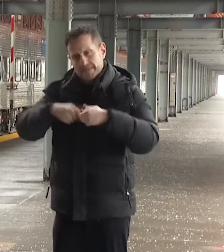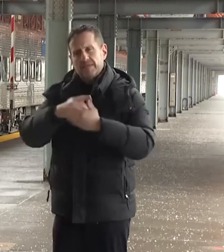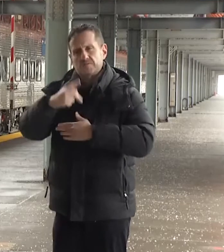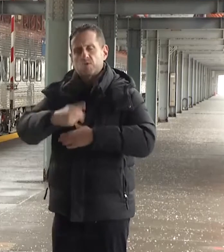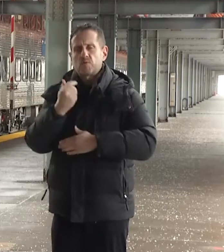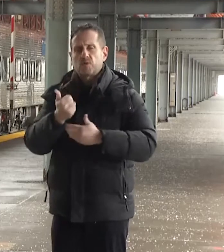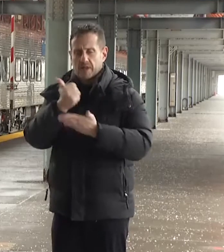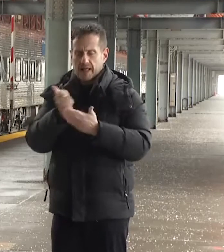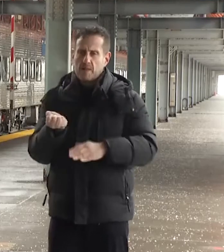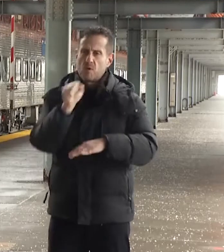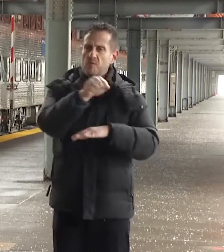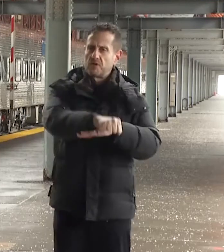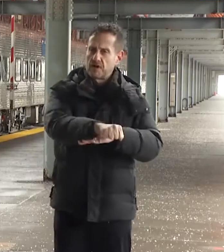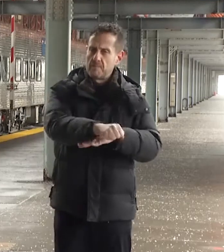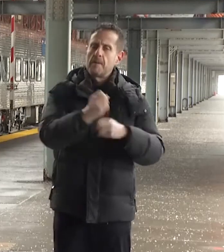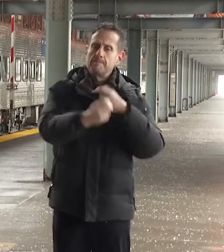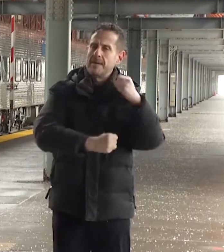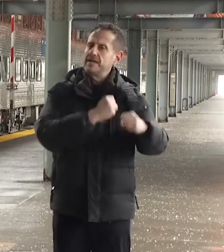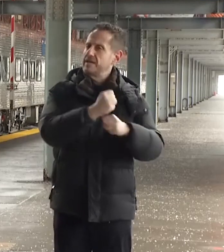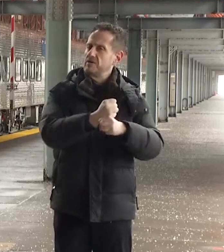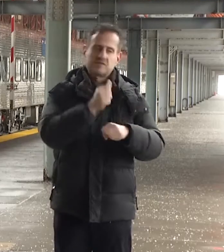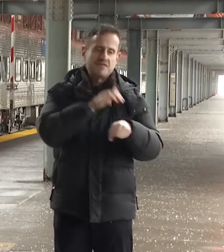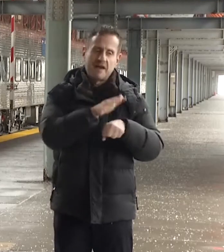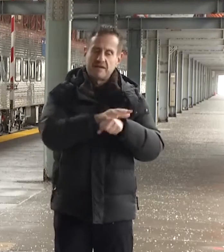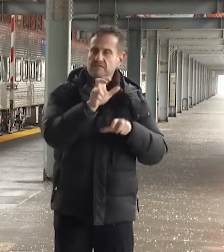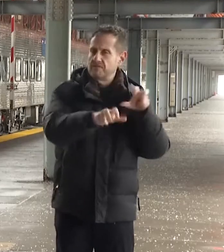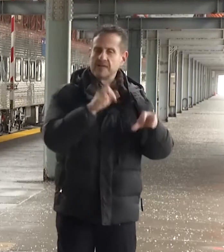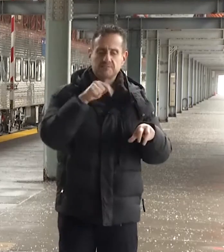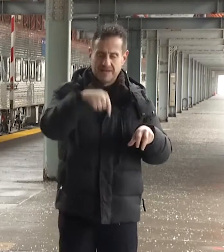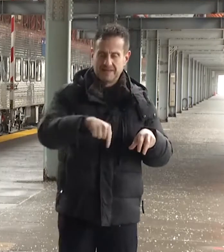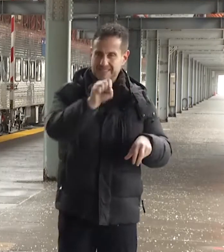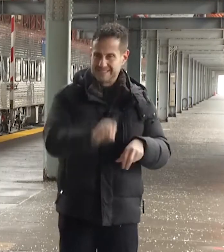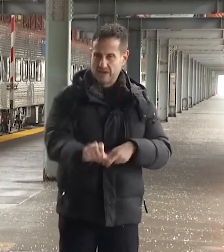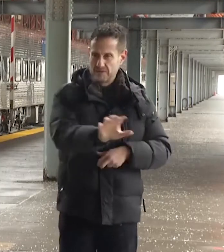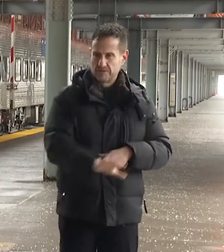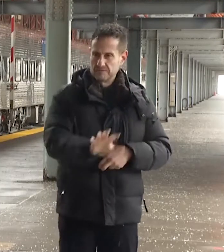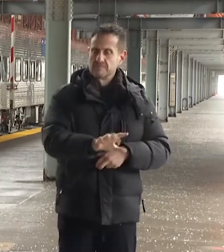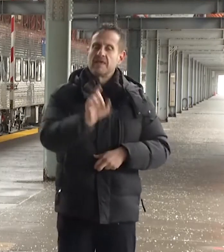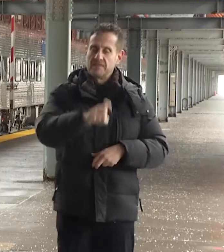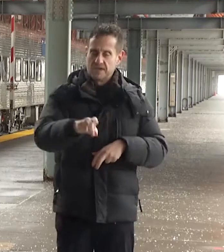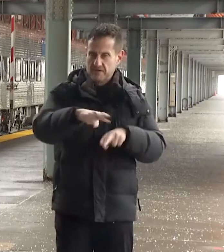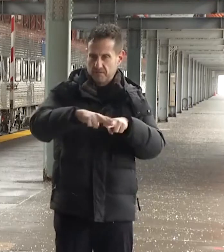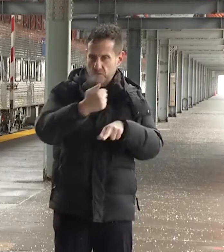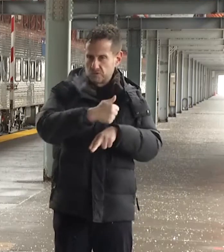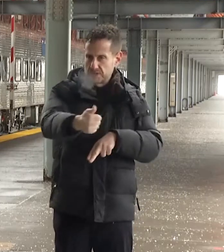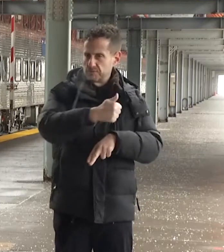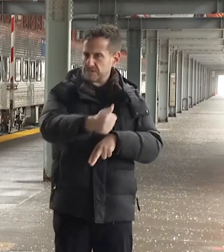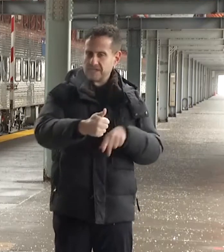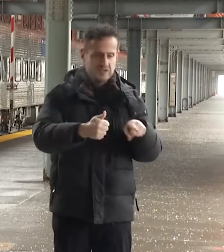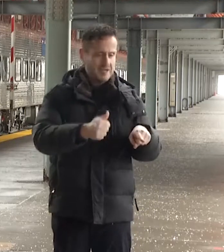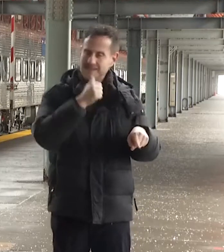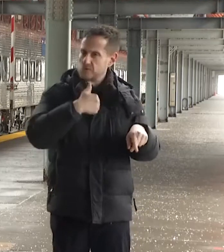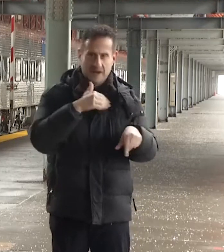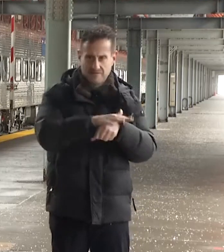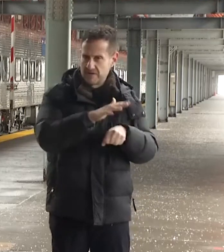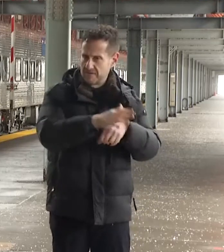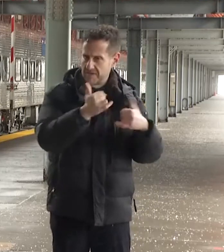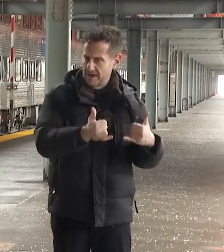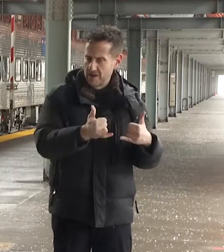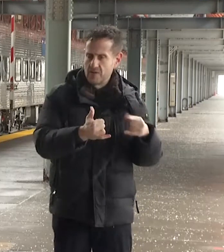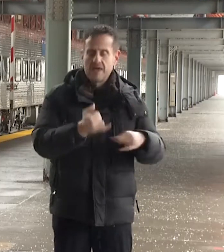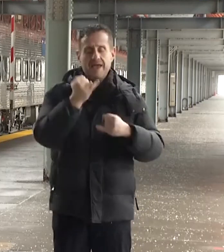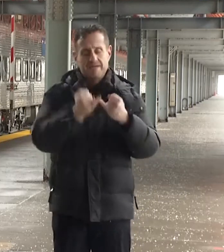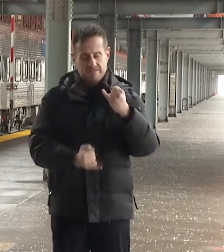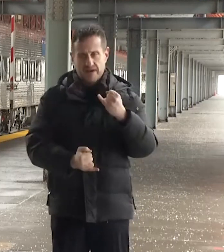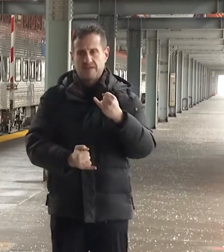overcome decades of disinvestment in the region, the need for transit in the communities that lack transit options, and finally,